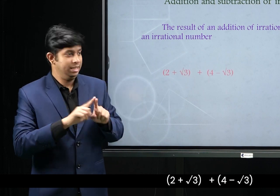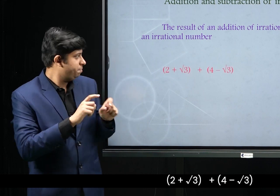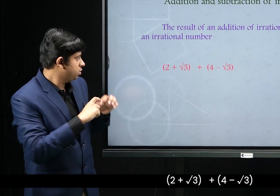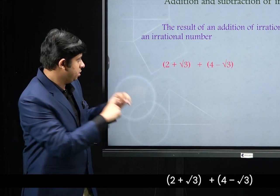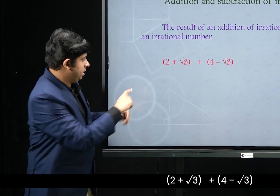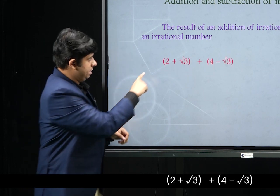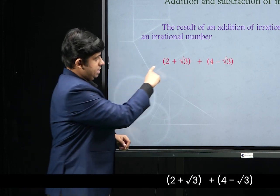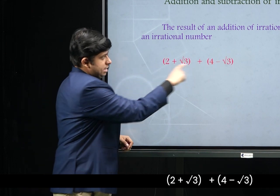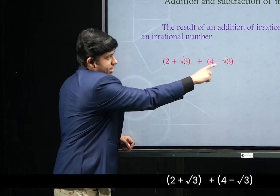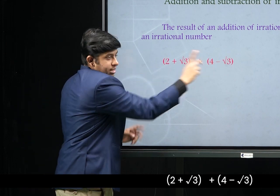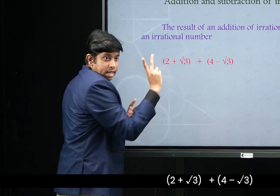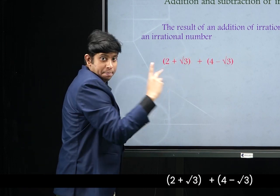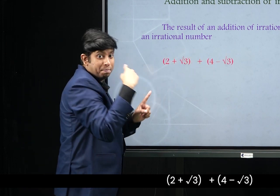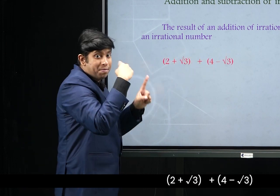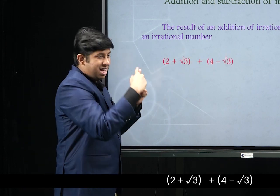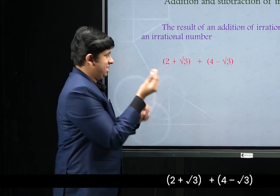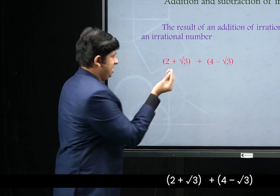2 plus root 3 plus 4 minus root 3,